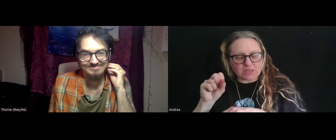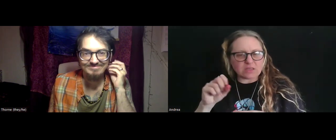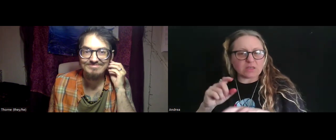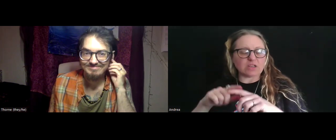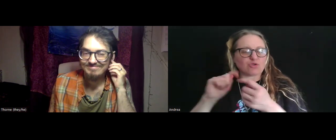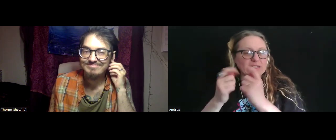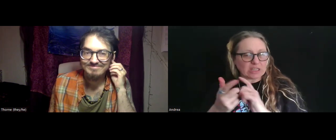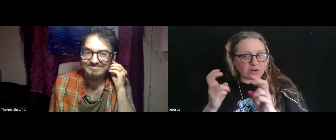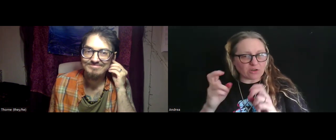bus.